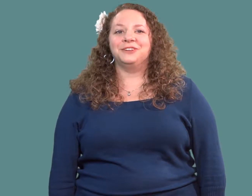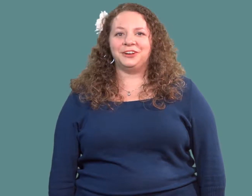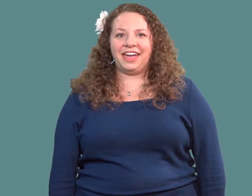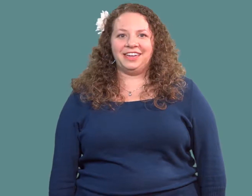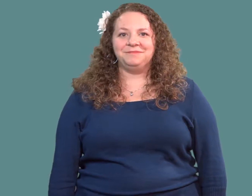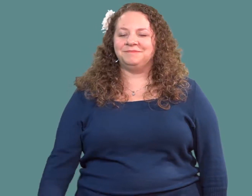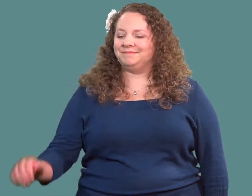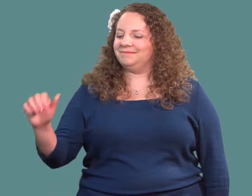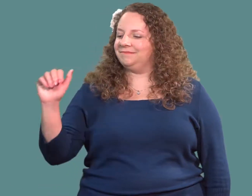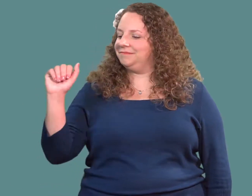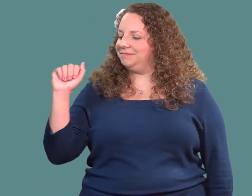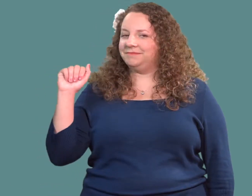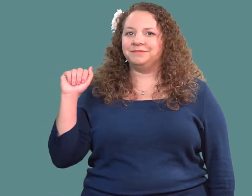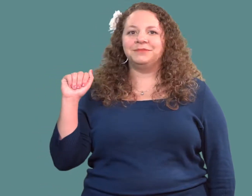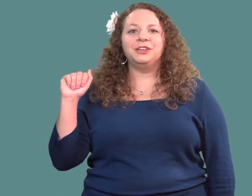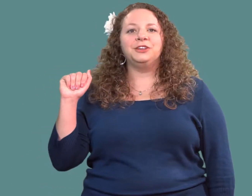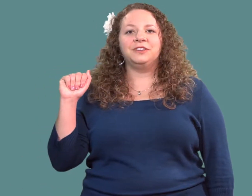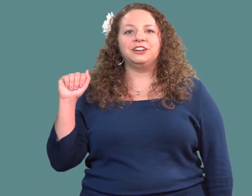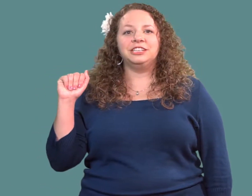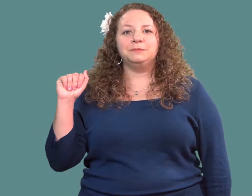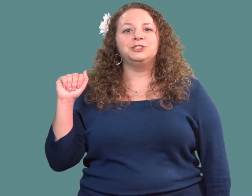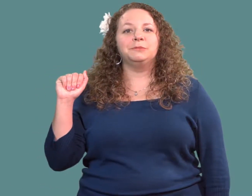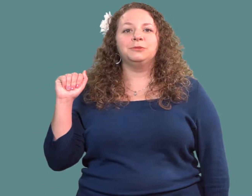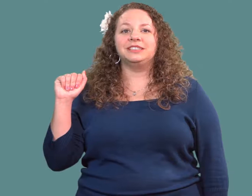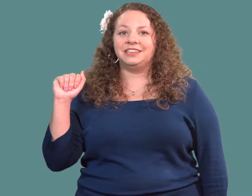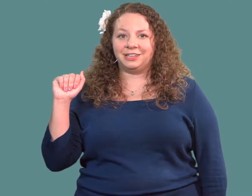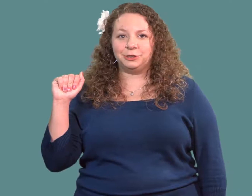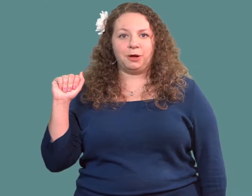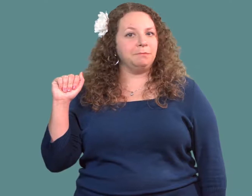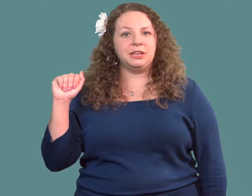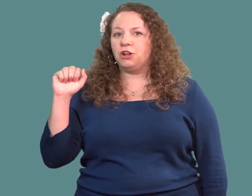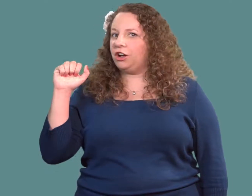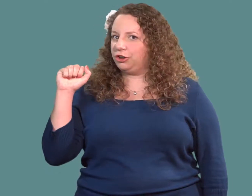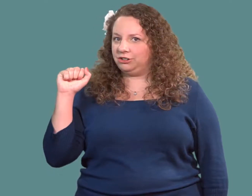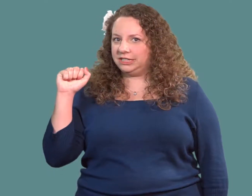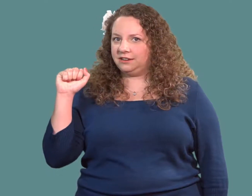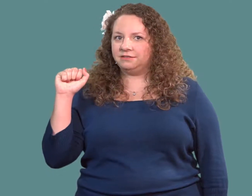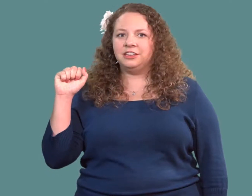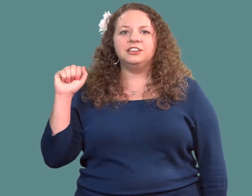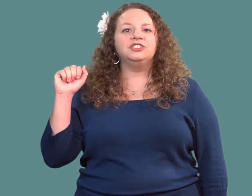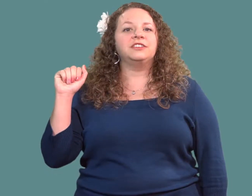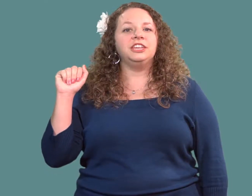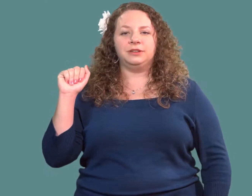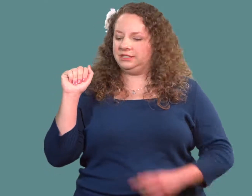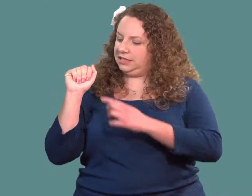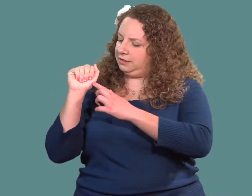For your A, your fingertips should be resting against your palm but not curled in. Check that you can see